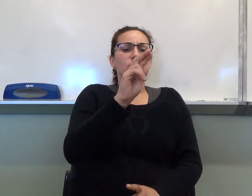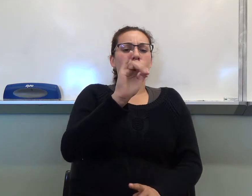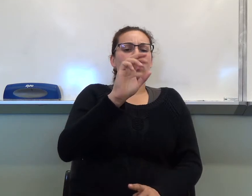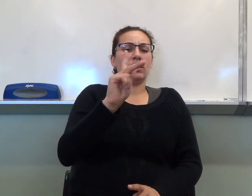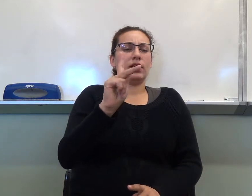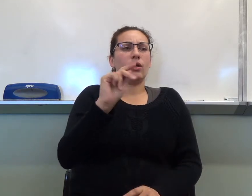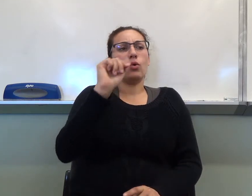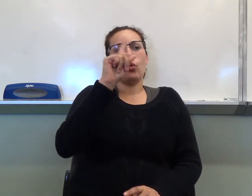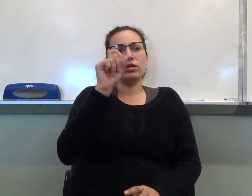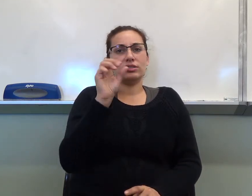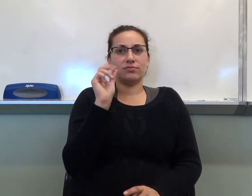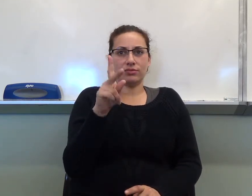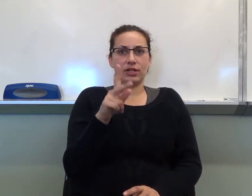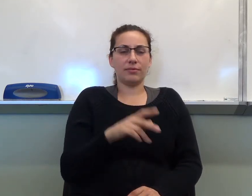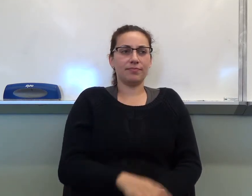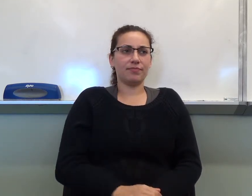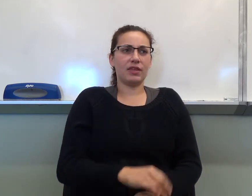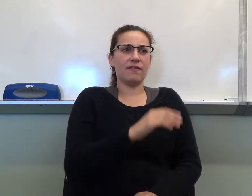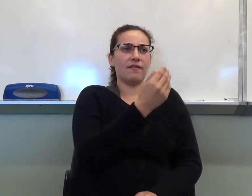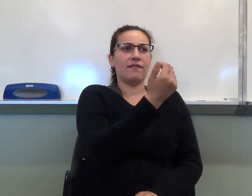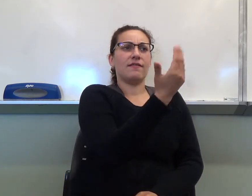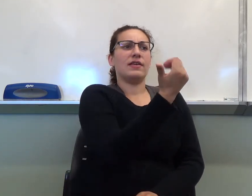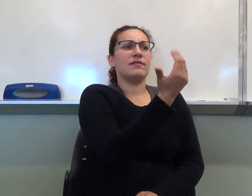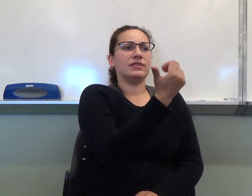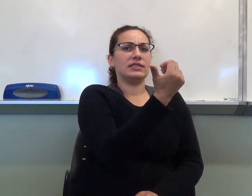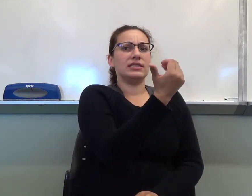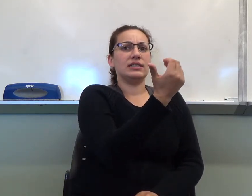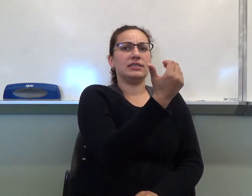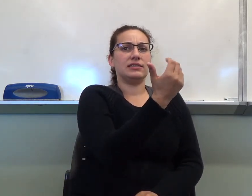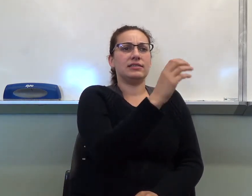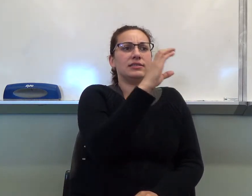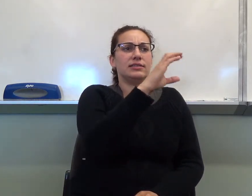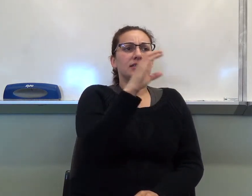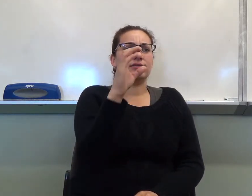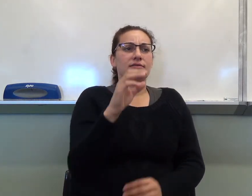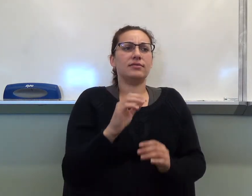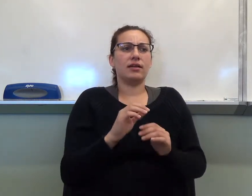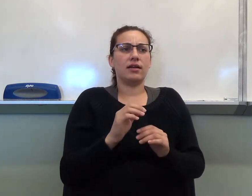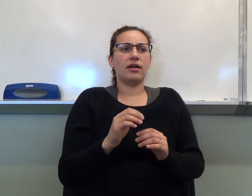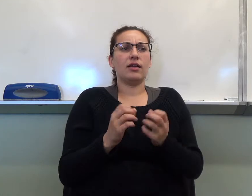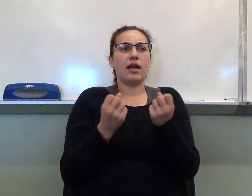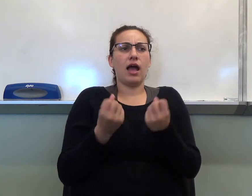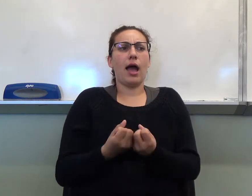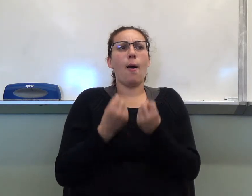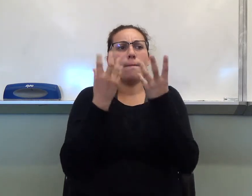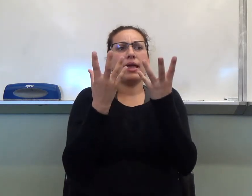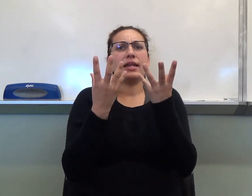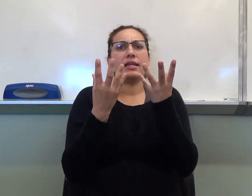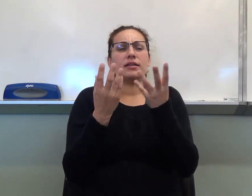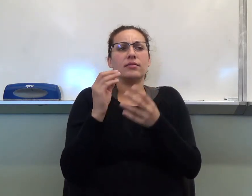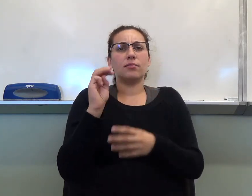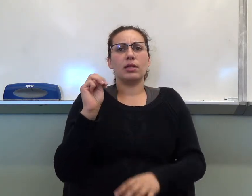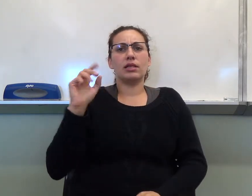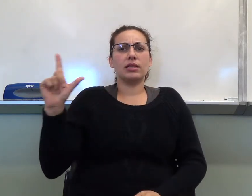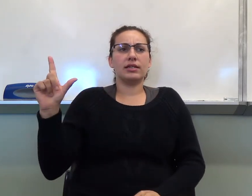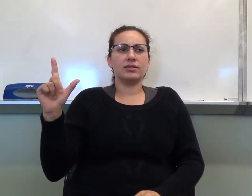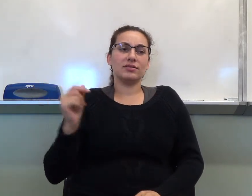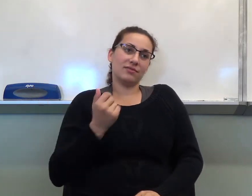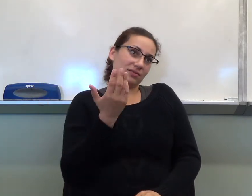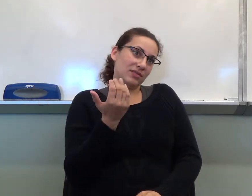15 cc's is how many milliliters? 15. Right on. You don't